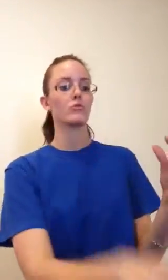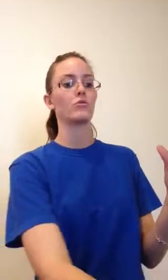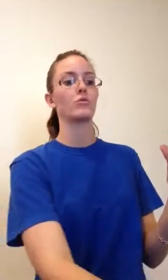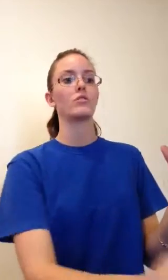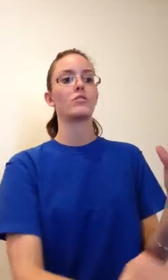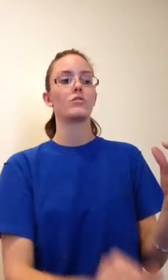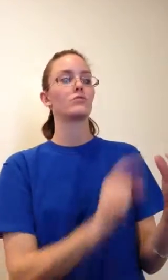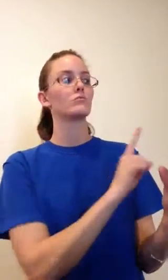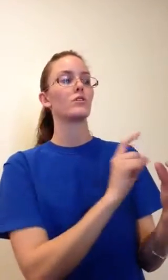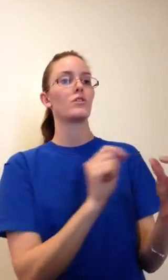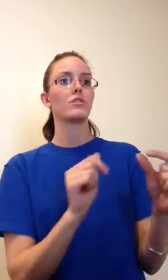can join.